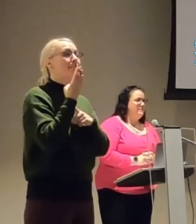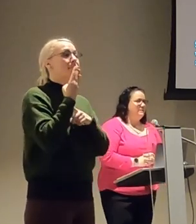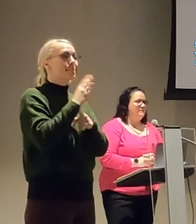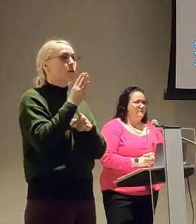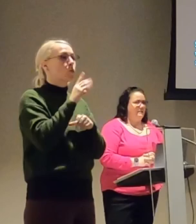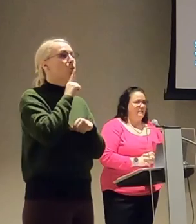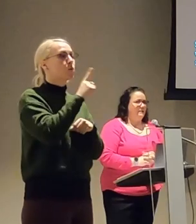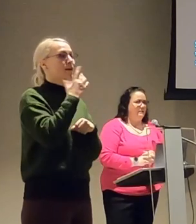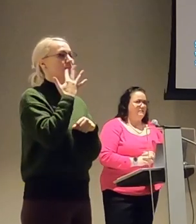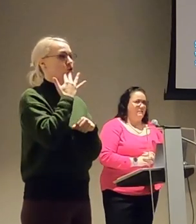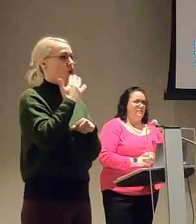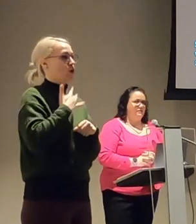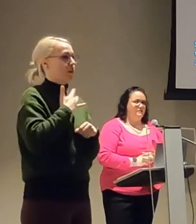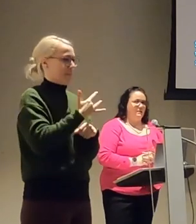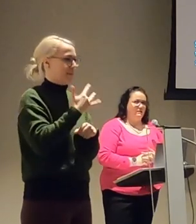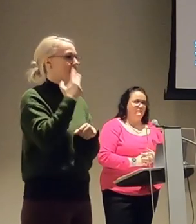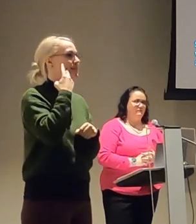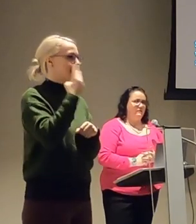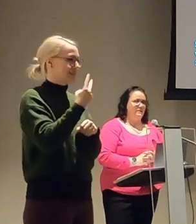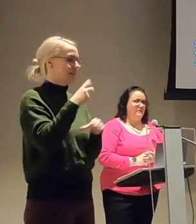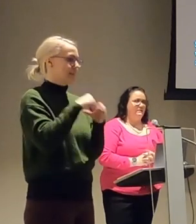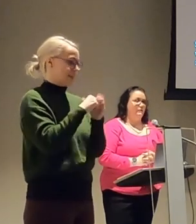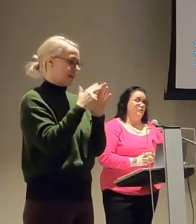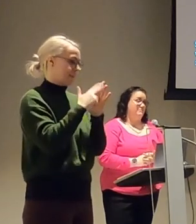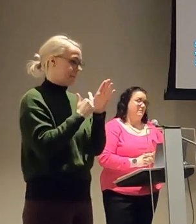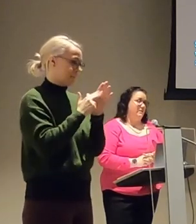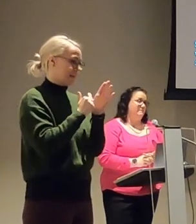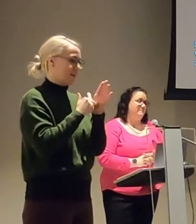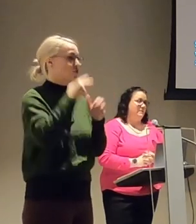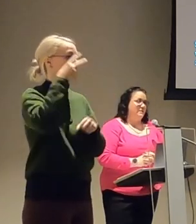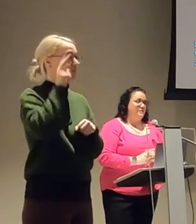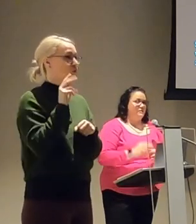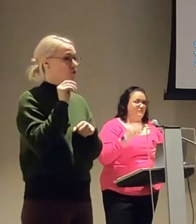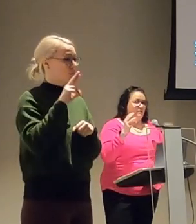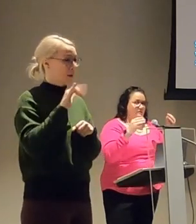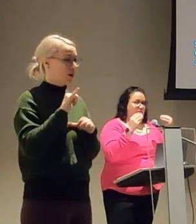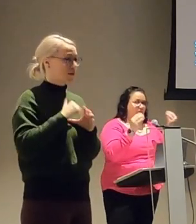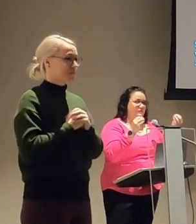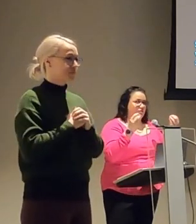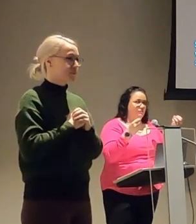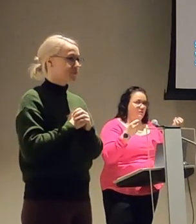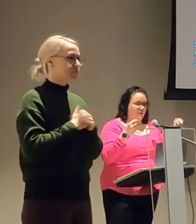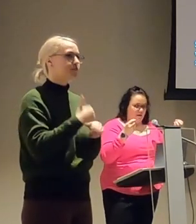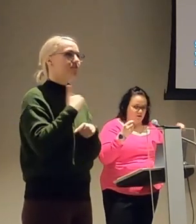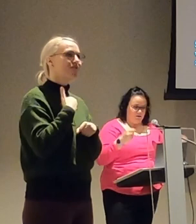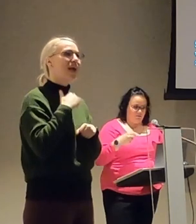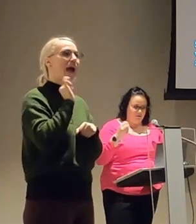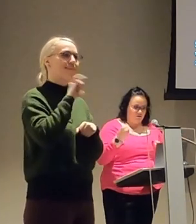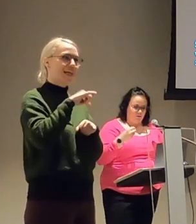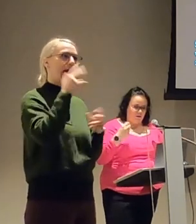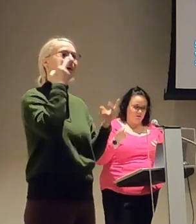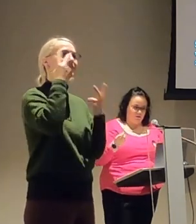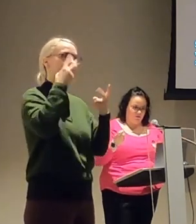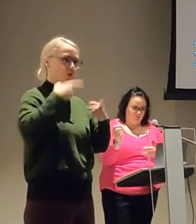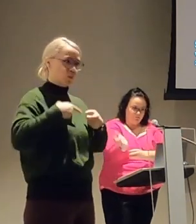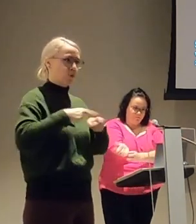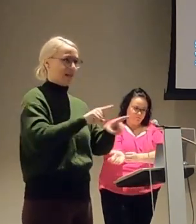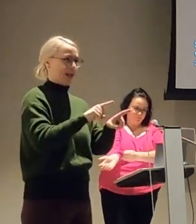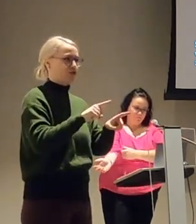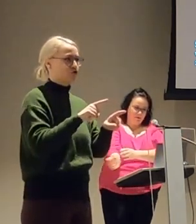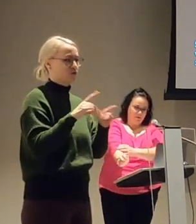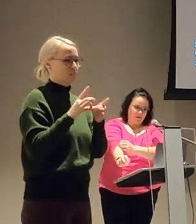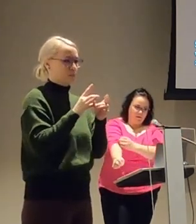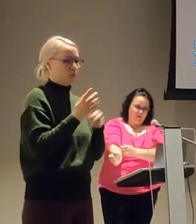we typically see in depictions of the Virgin Mary. So there's that visual connection between the two.